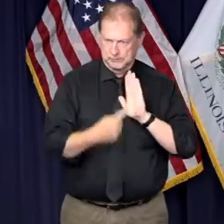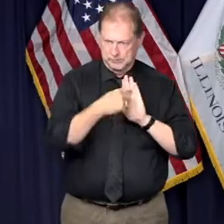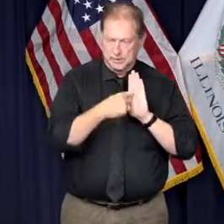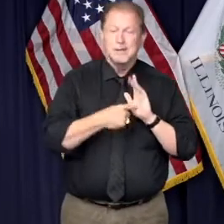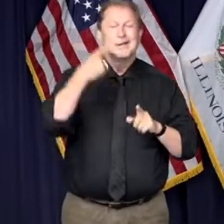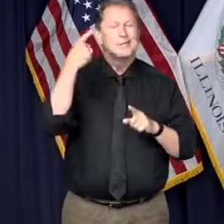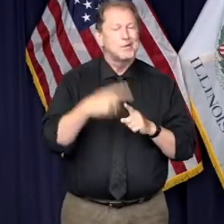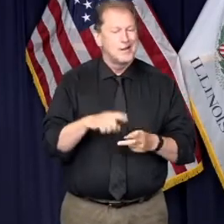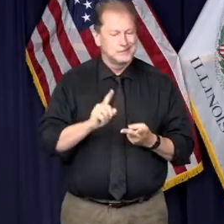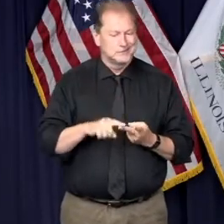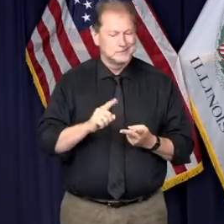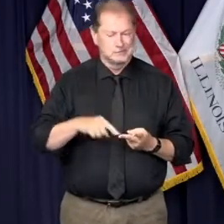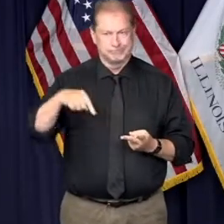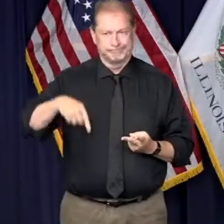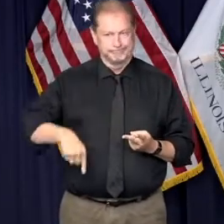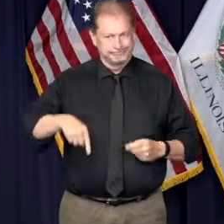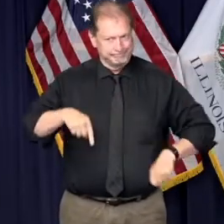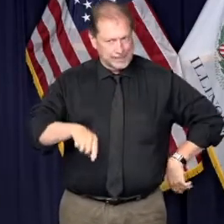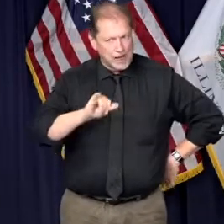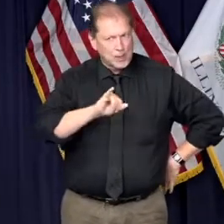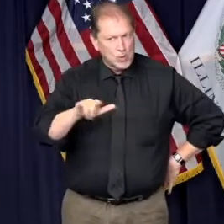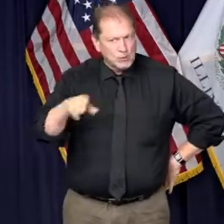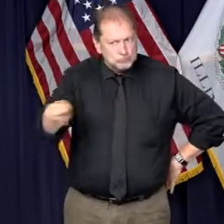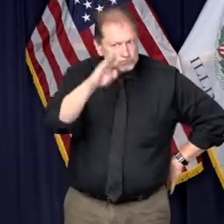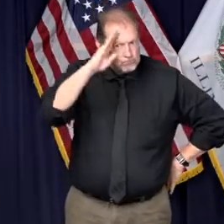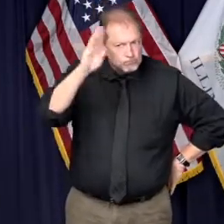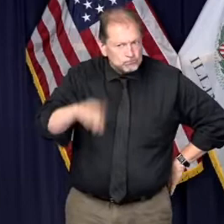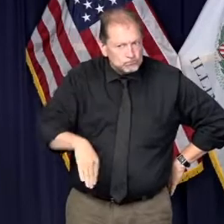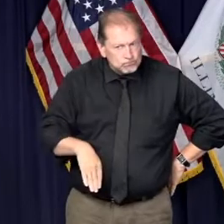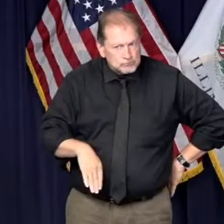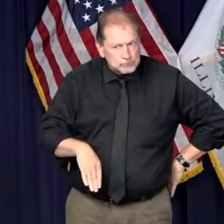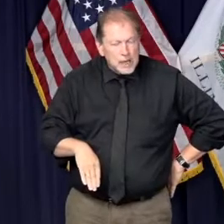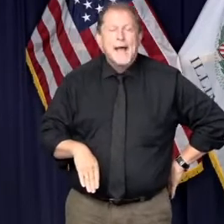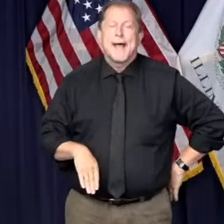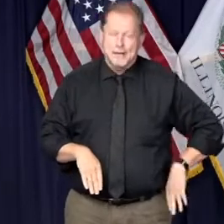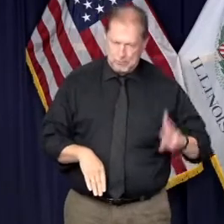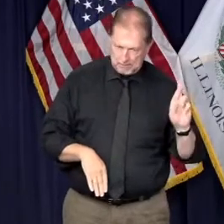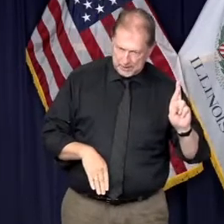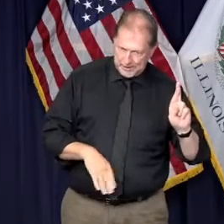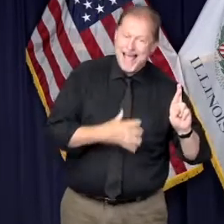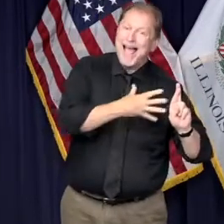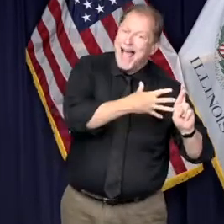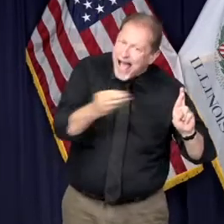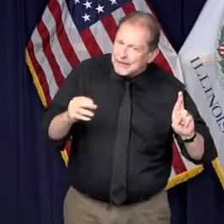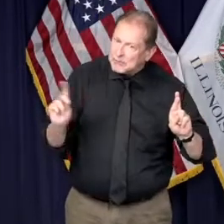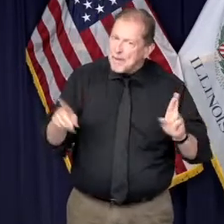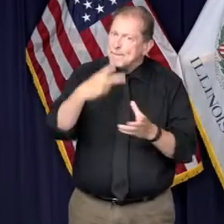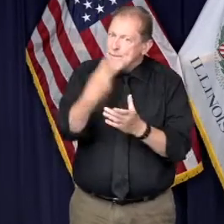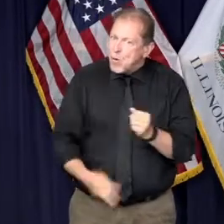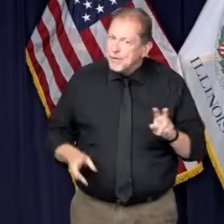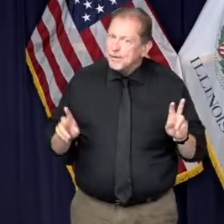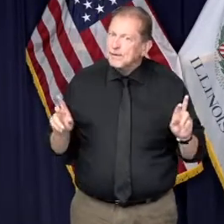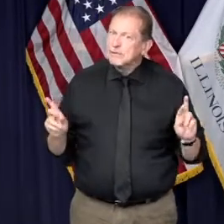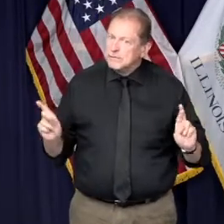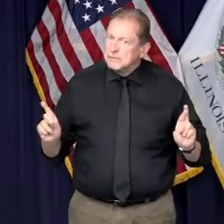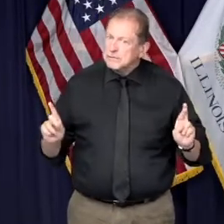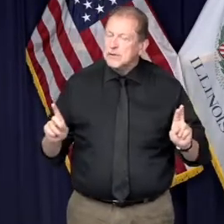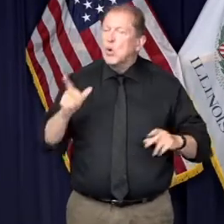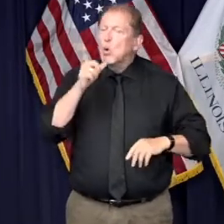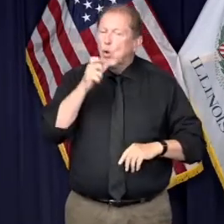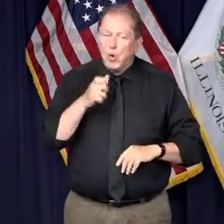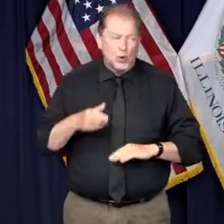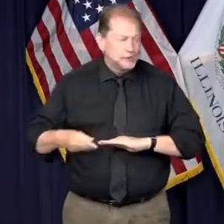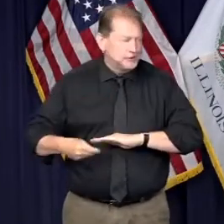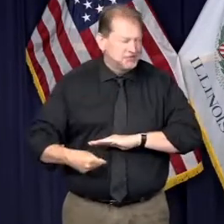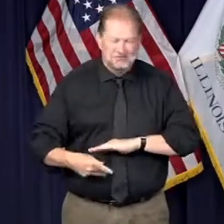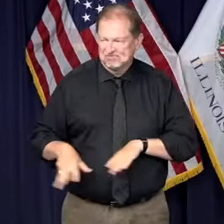There has been a history in Illinois among Republicans and among Democrats of corruption. And we have to address